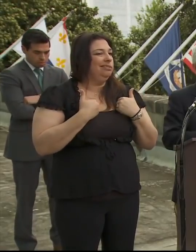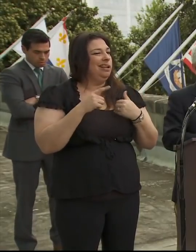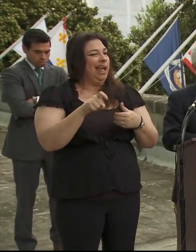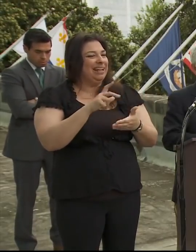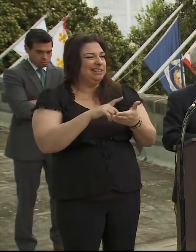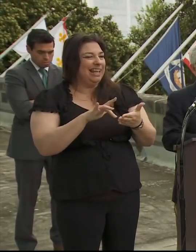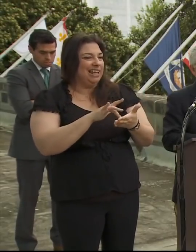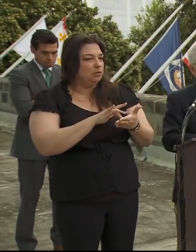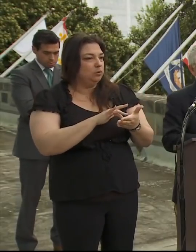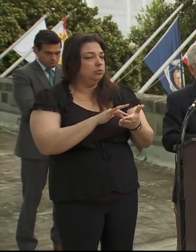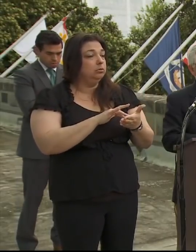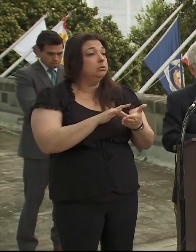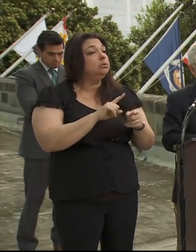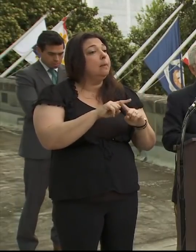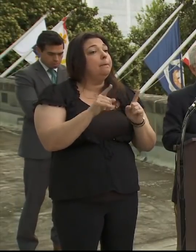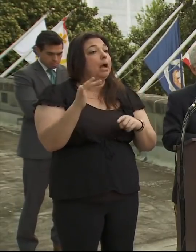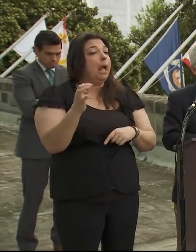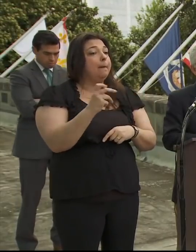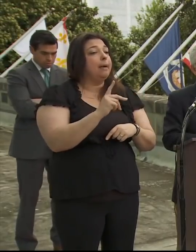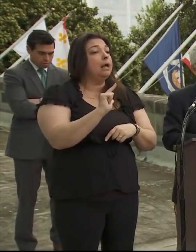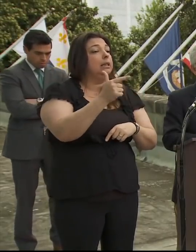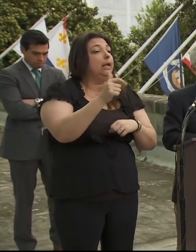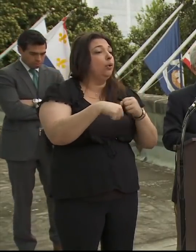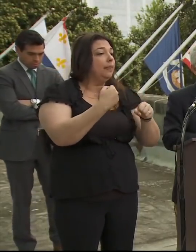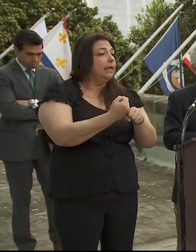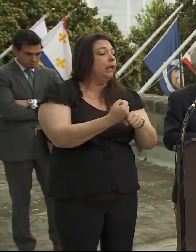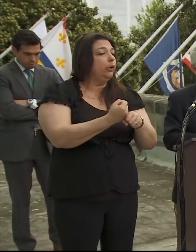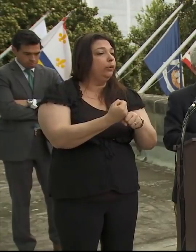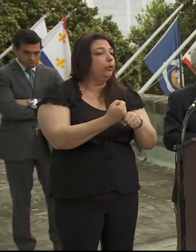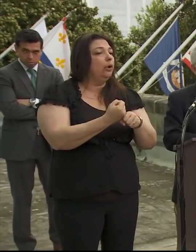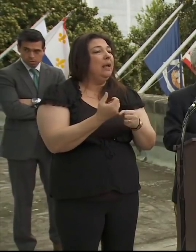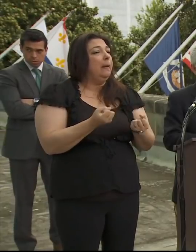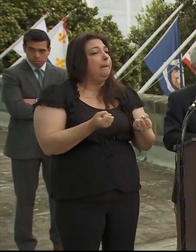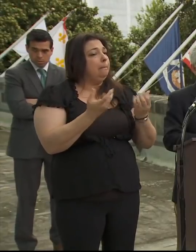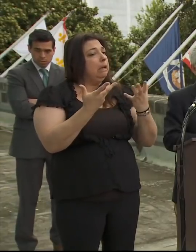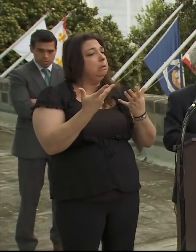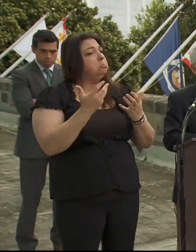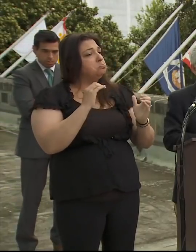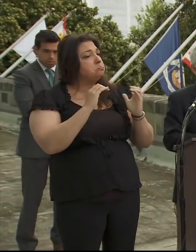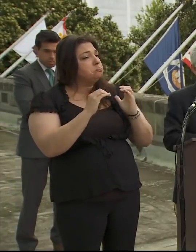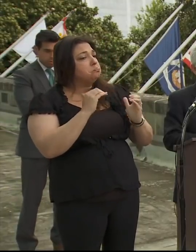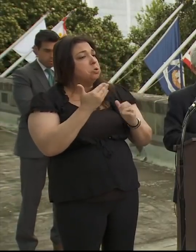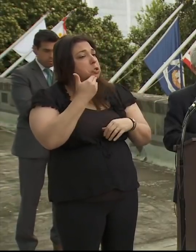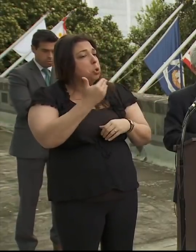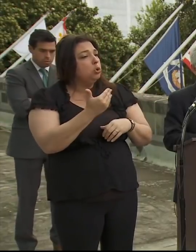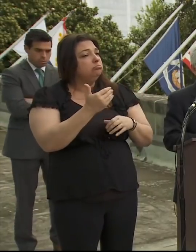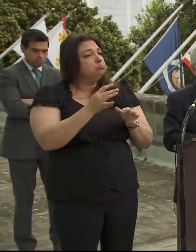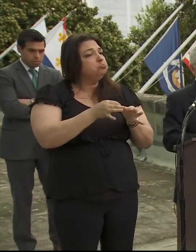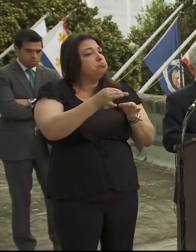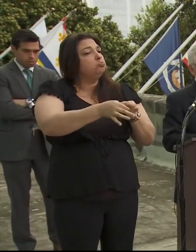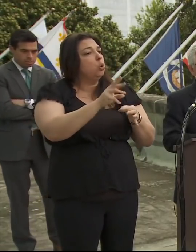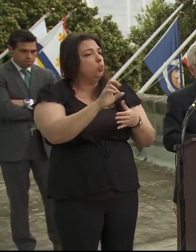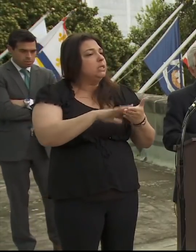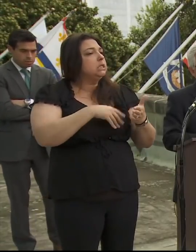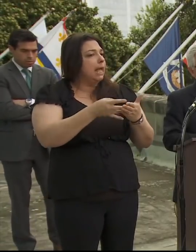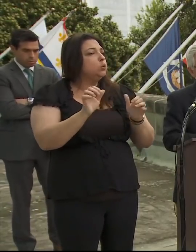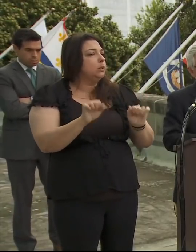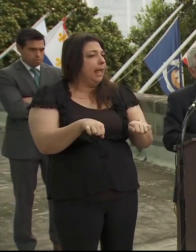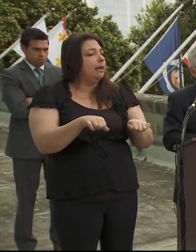cancel and bring them back for later in the year, and many of them are having good conversations with us where they can reschedule. So we are looking